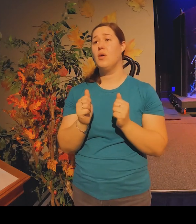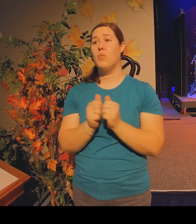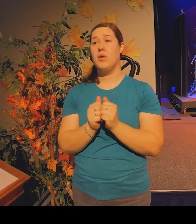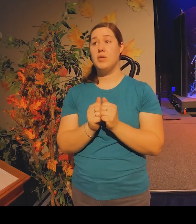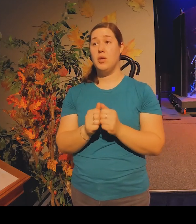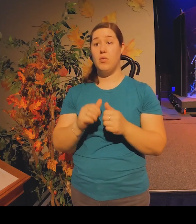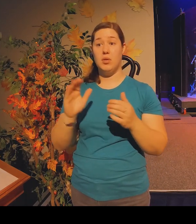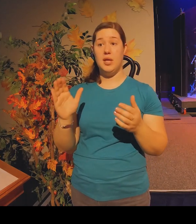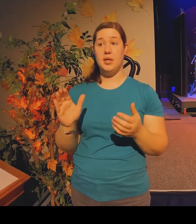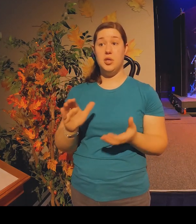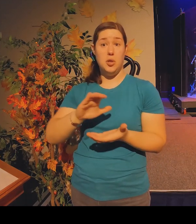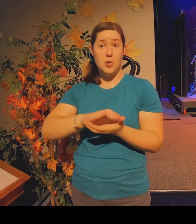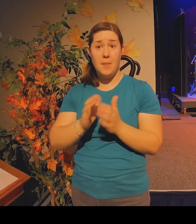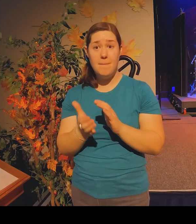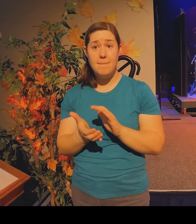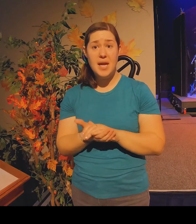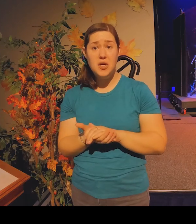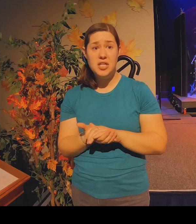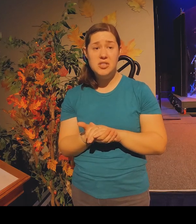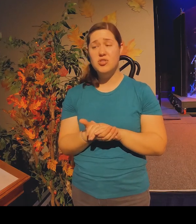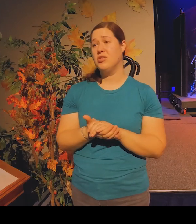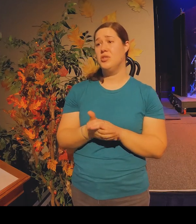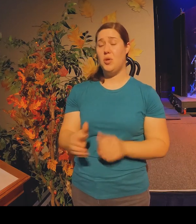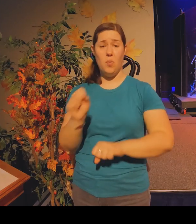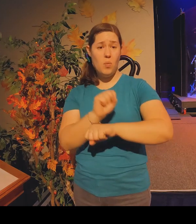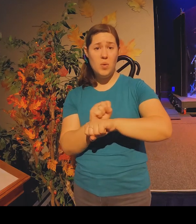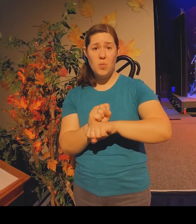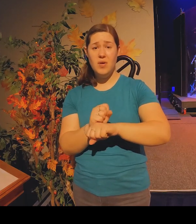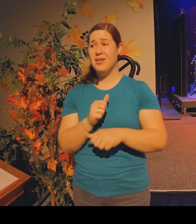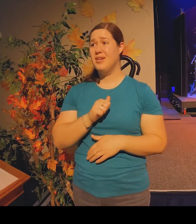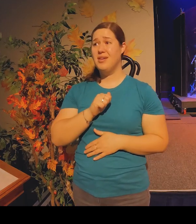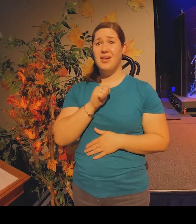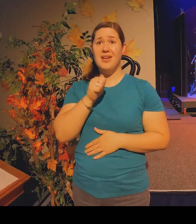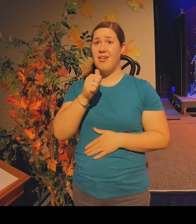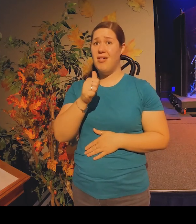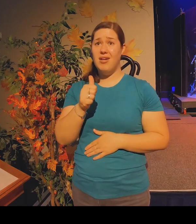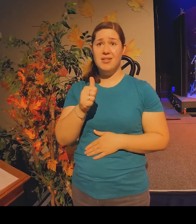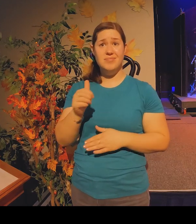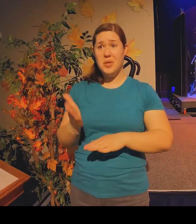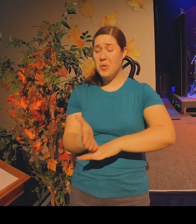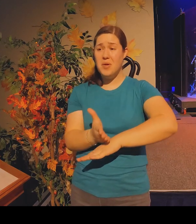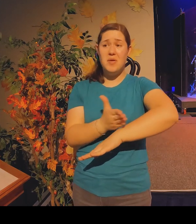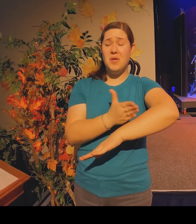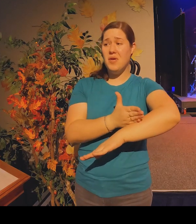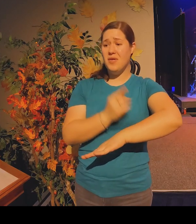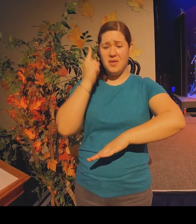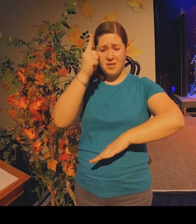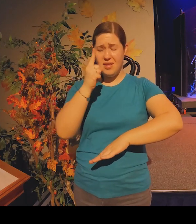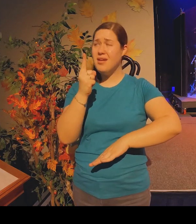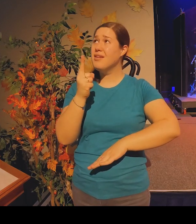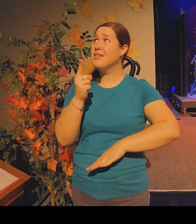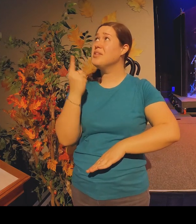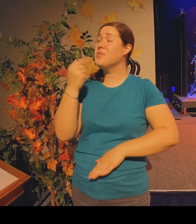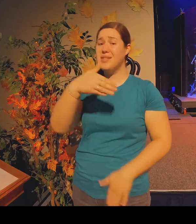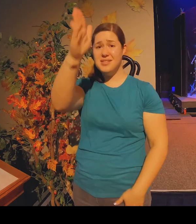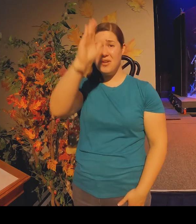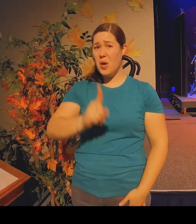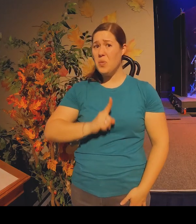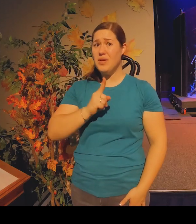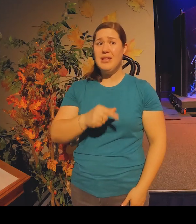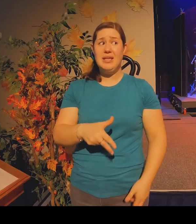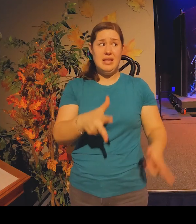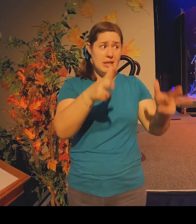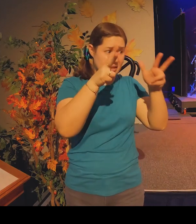you've prayed and prayed and you're thinking, is God listening? And you're really frustrated. Maybe you think you're doing something wrong. Maybe you think, well, maybe